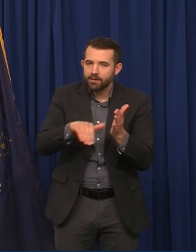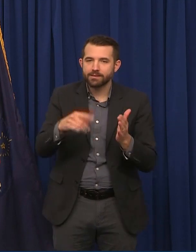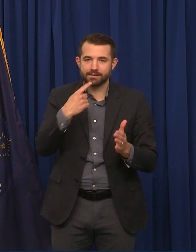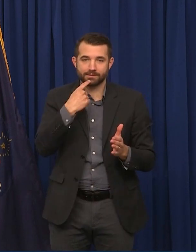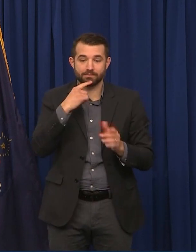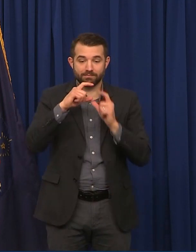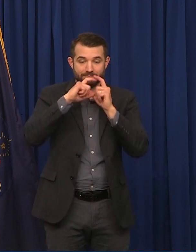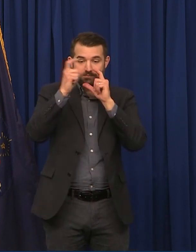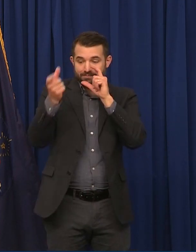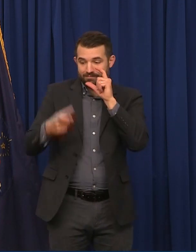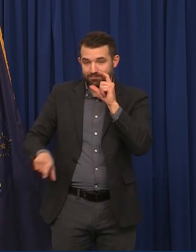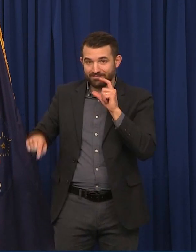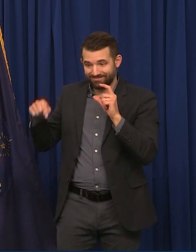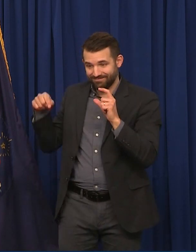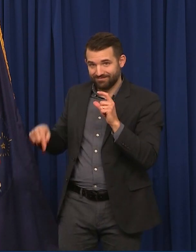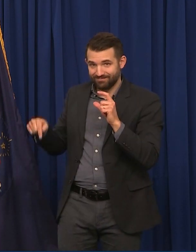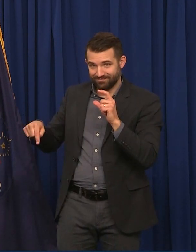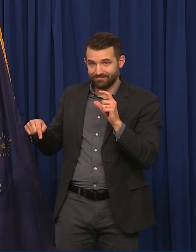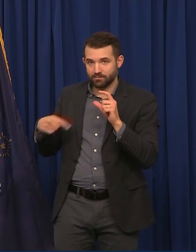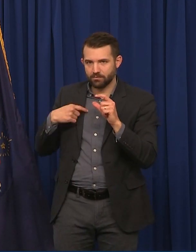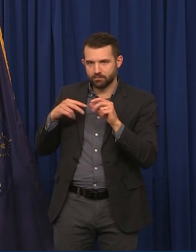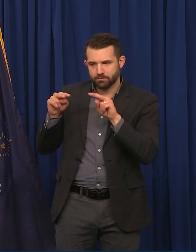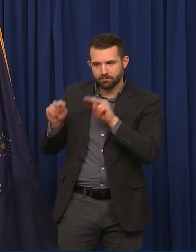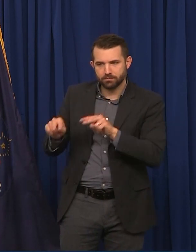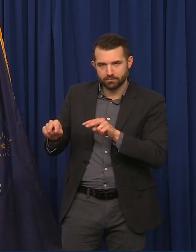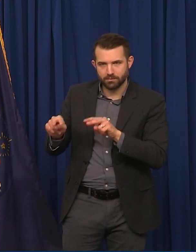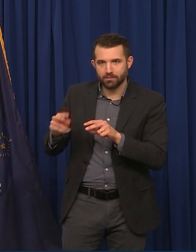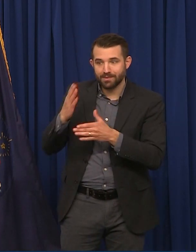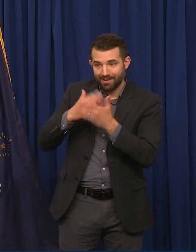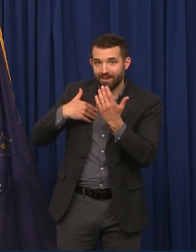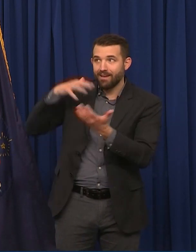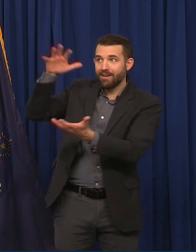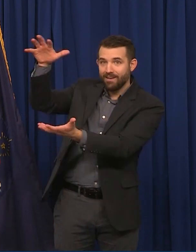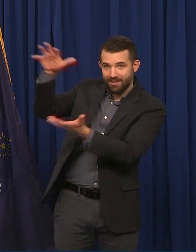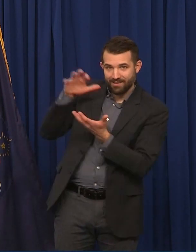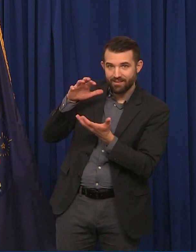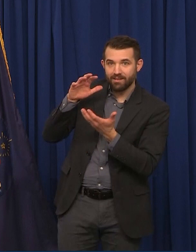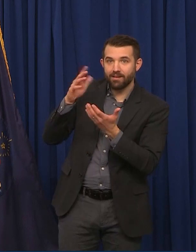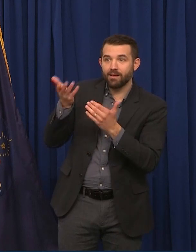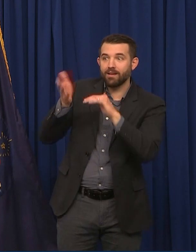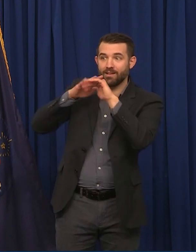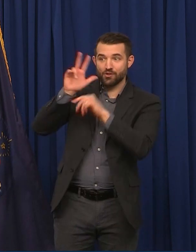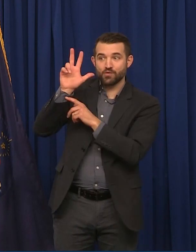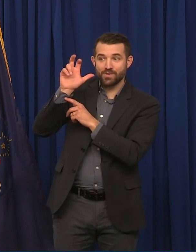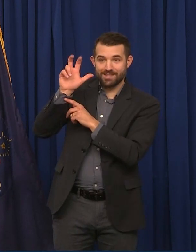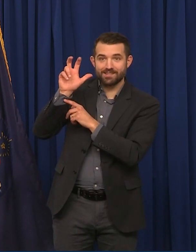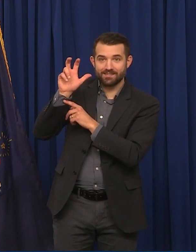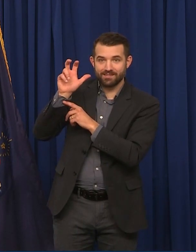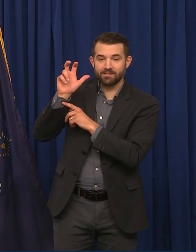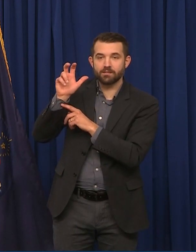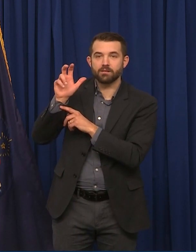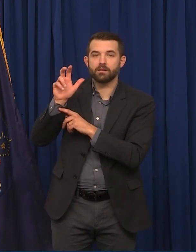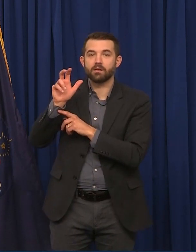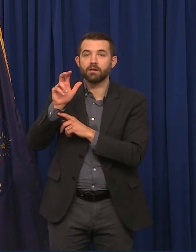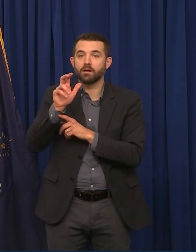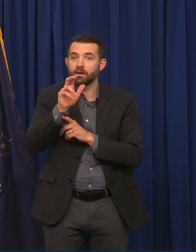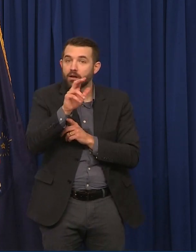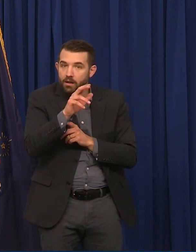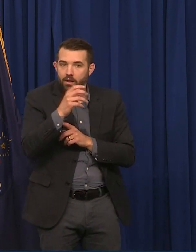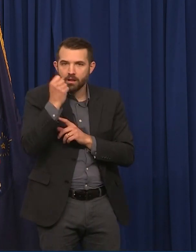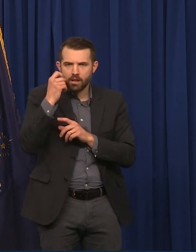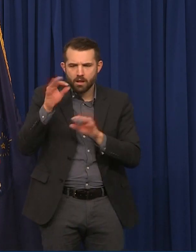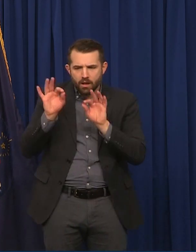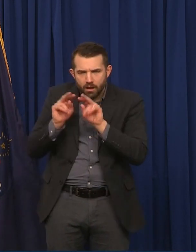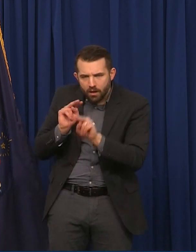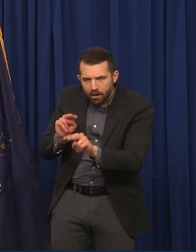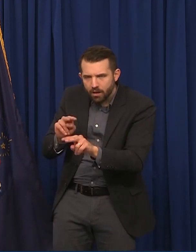certain scenarios would not be sufficient. And so it was on that basis that we increased the number of ventilators that we are requesting